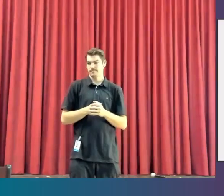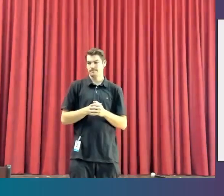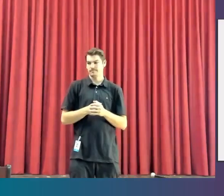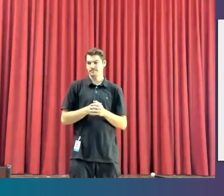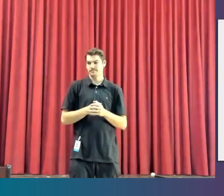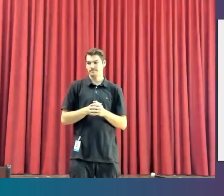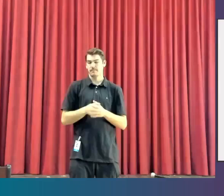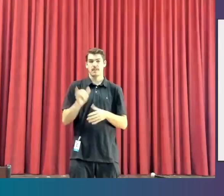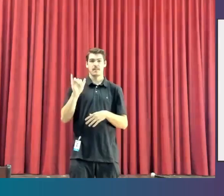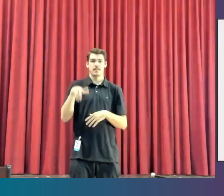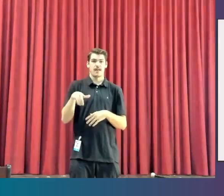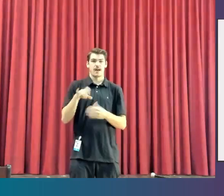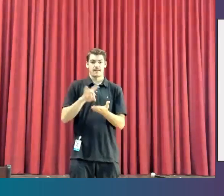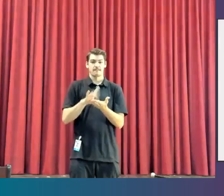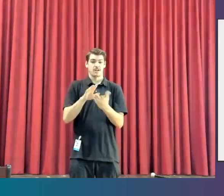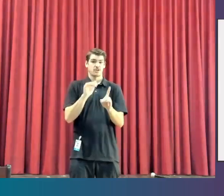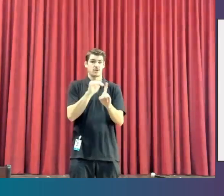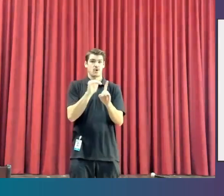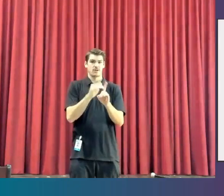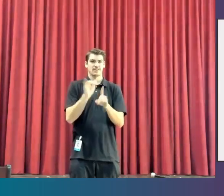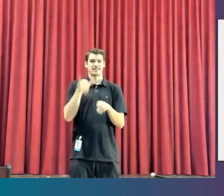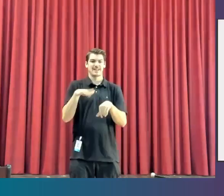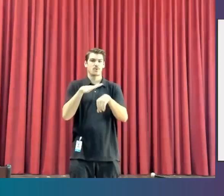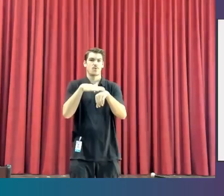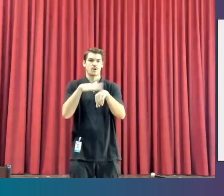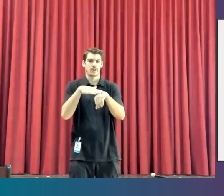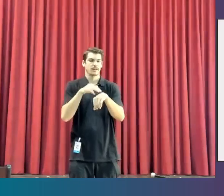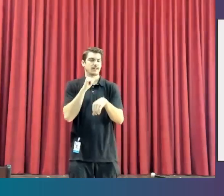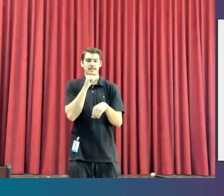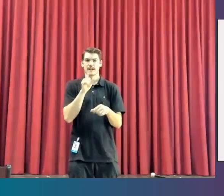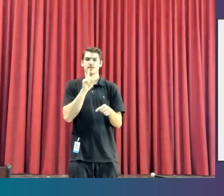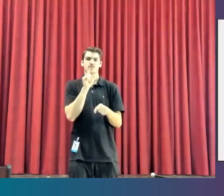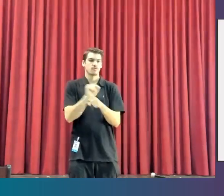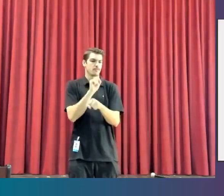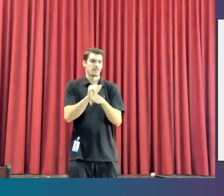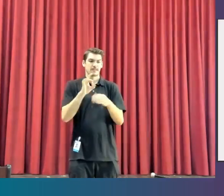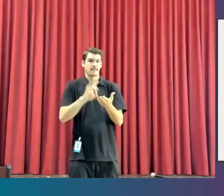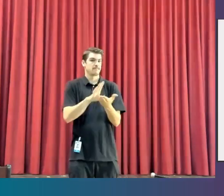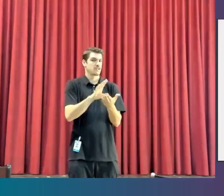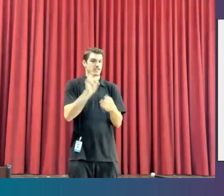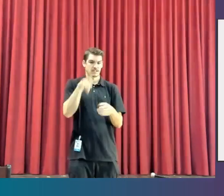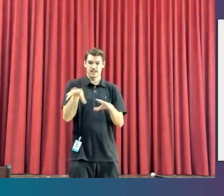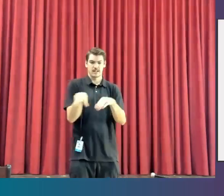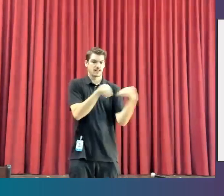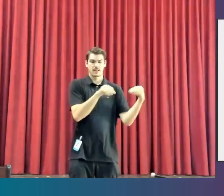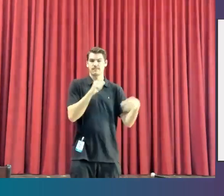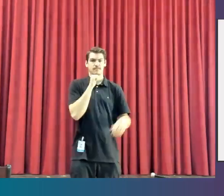That eviction notice, it's a warning, and it's not the eviction itself.